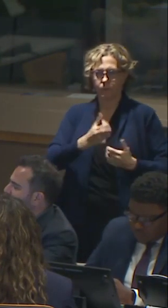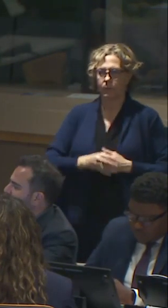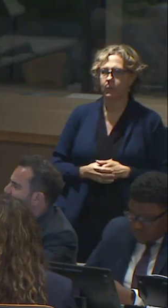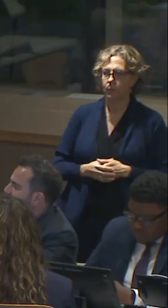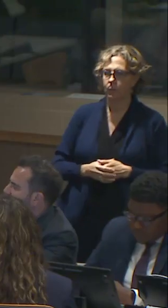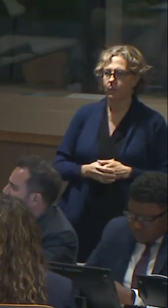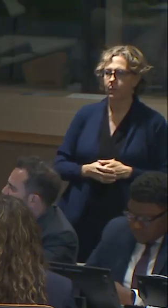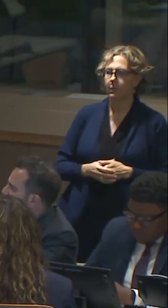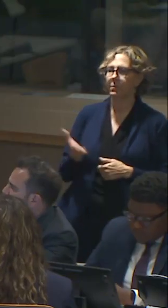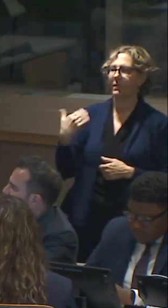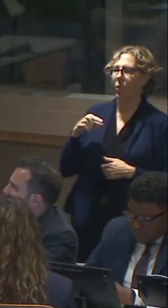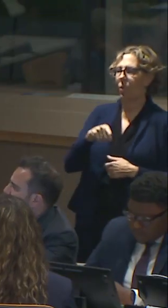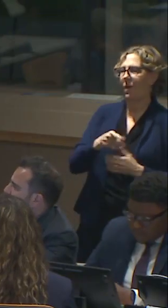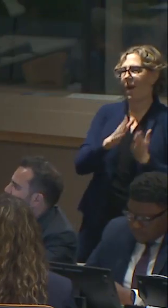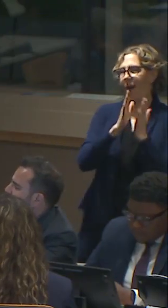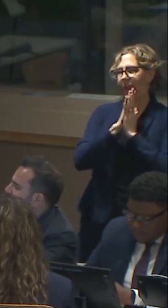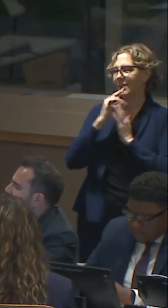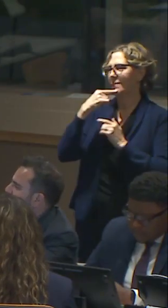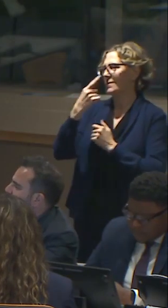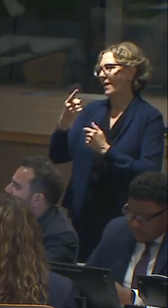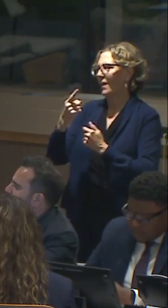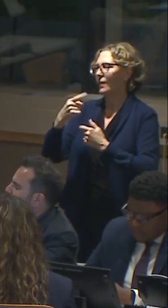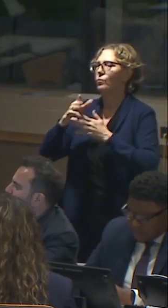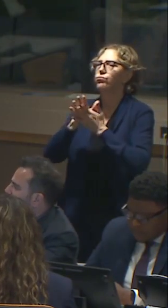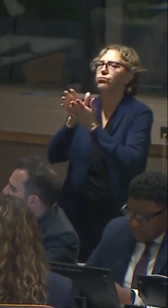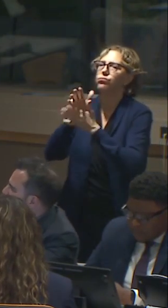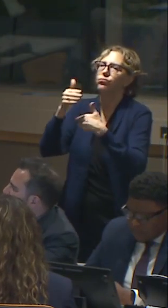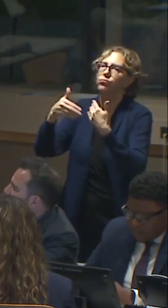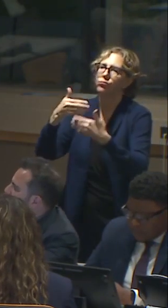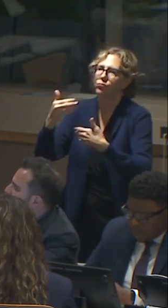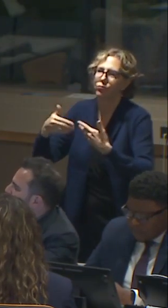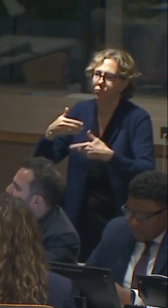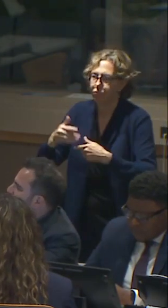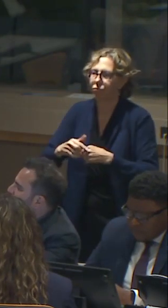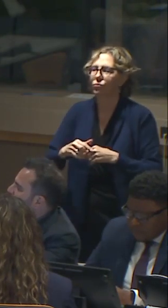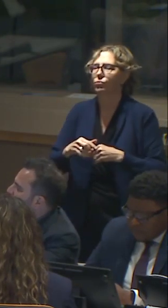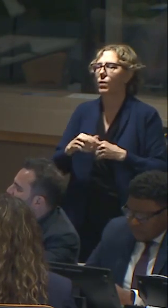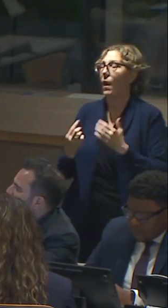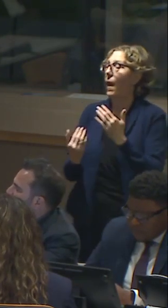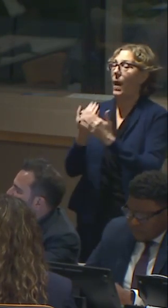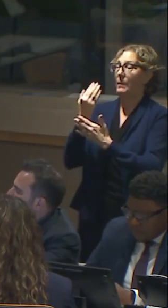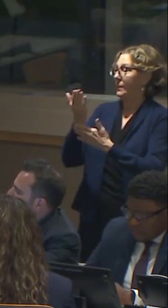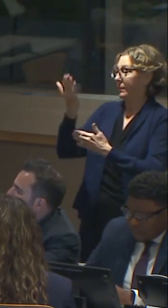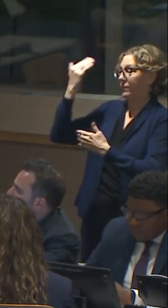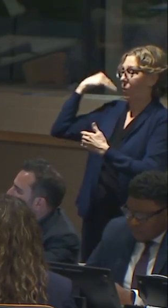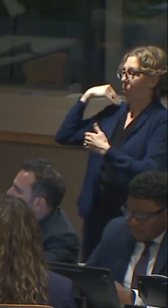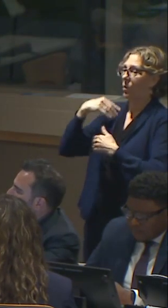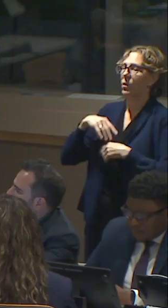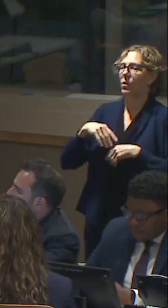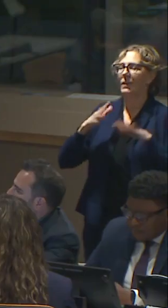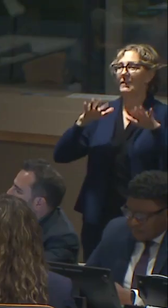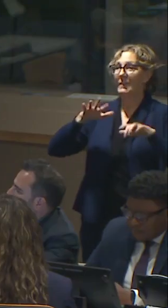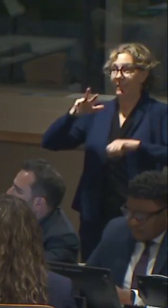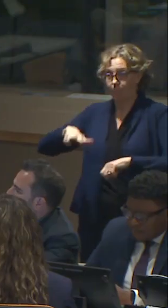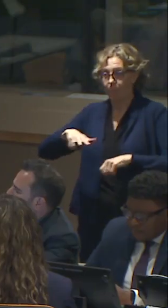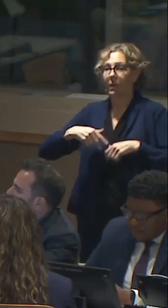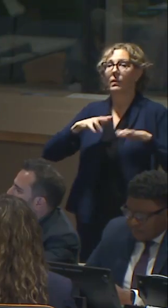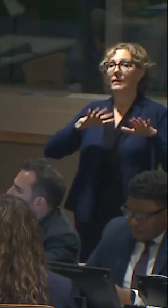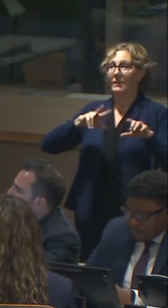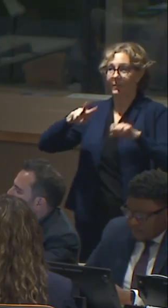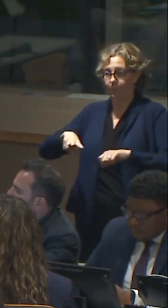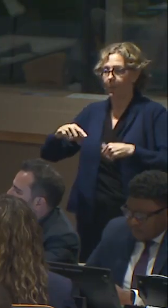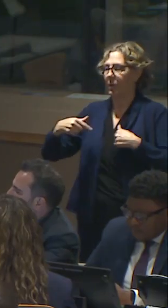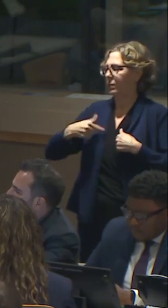Stephen asked me to tell a story, and so I'm going to tell you about a very recent experience. In December, after a year and a half of fighting